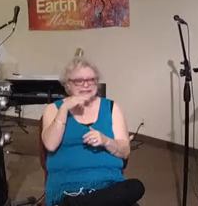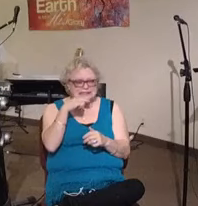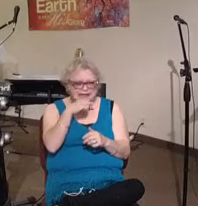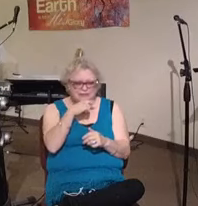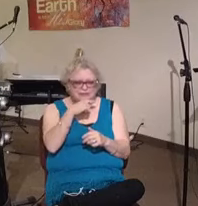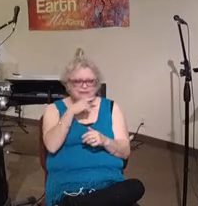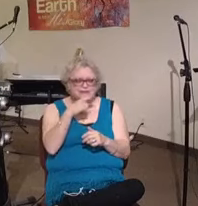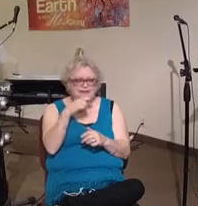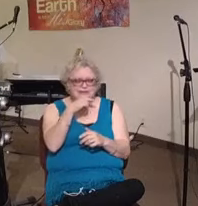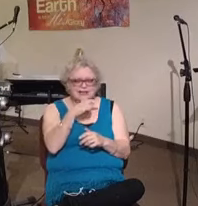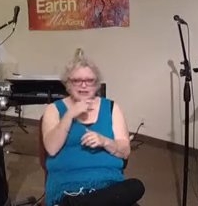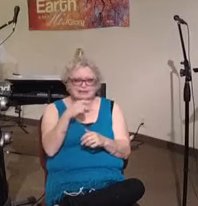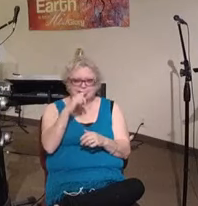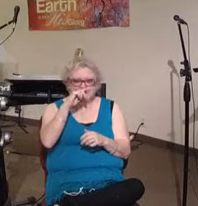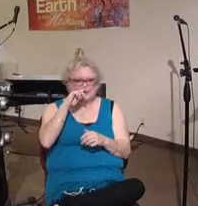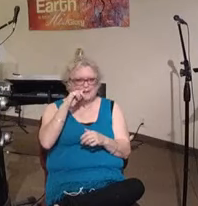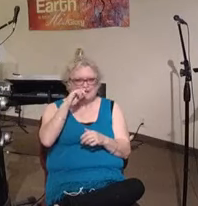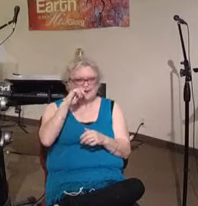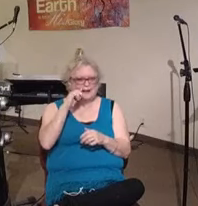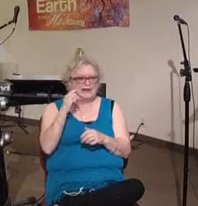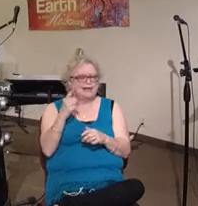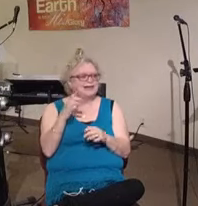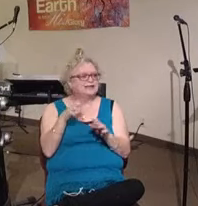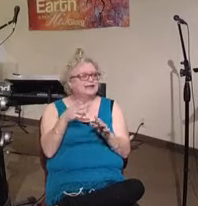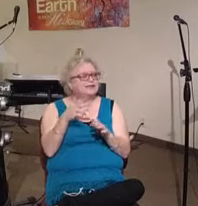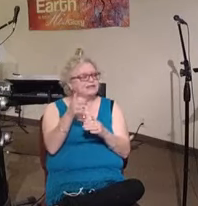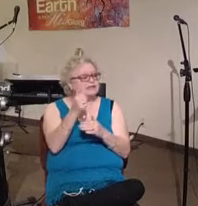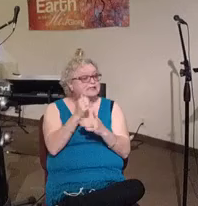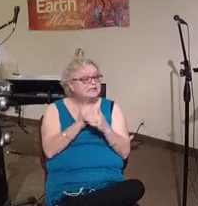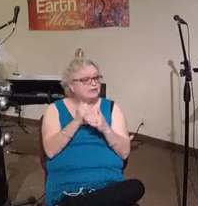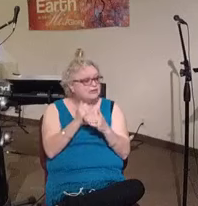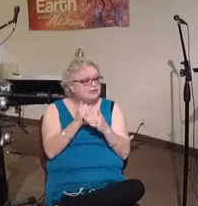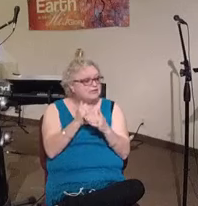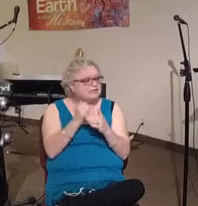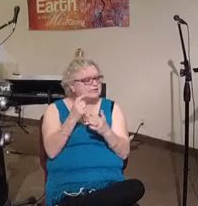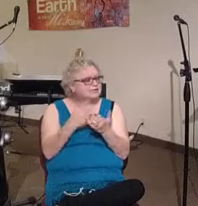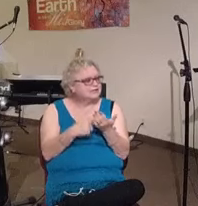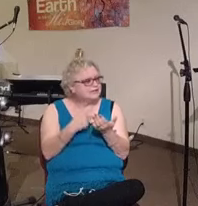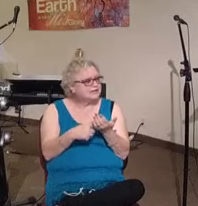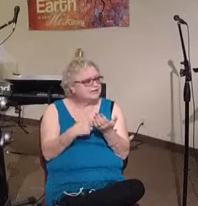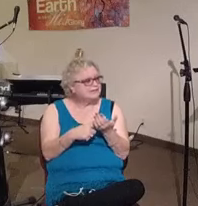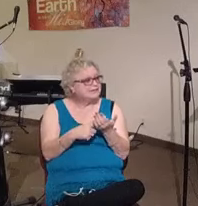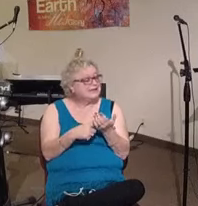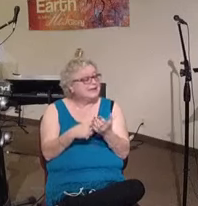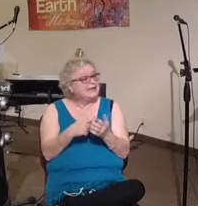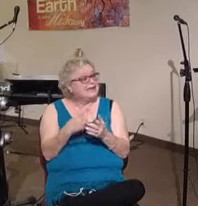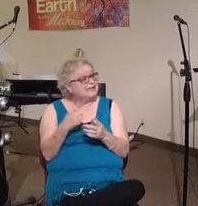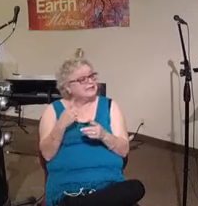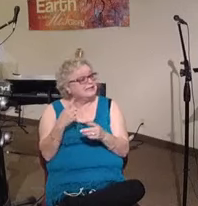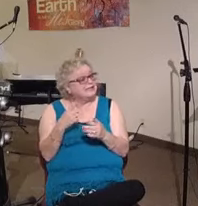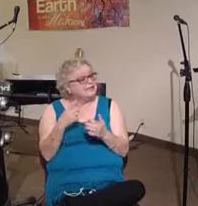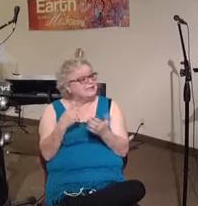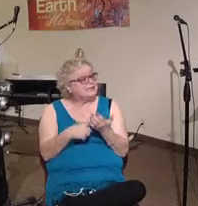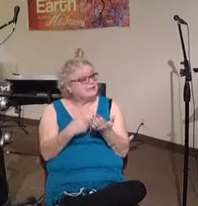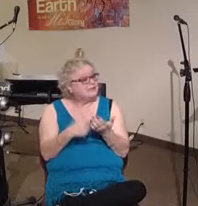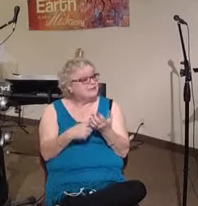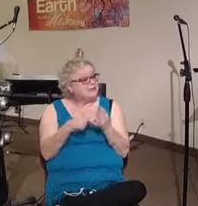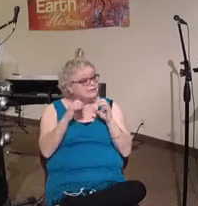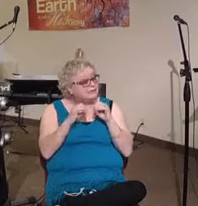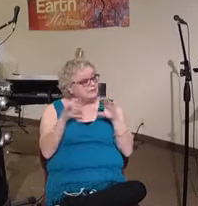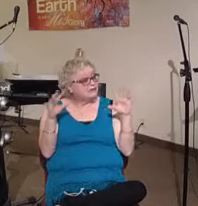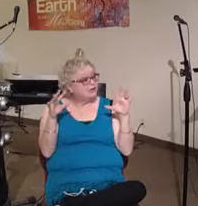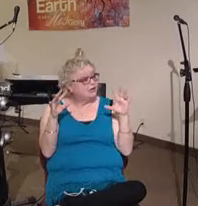his lies. And he does it covertly sometimes, and sometimes he does it very matter-of-factly. It's just